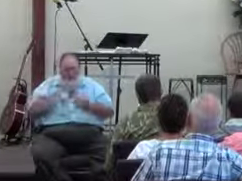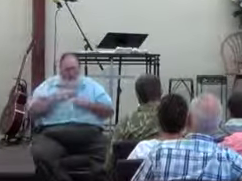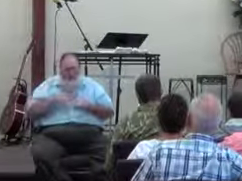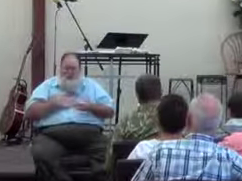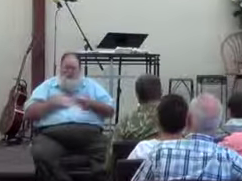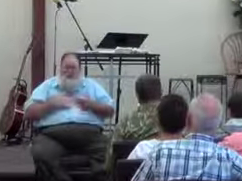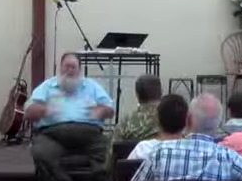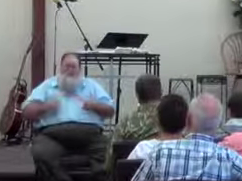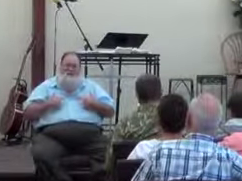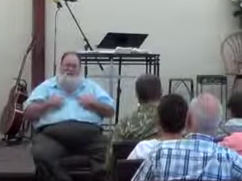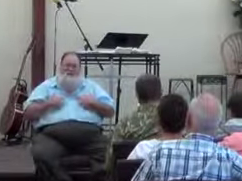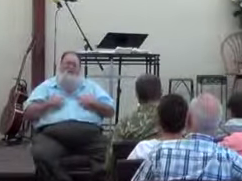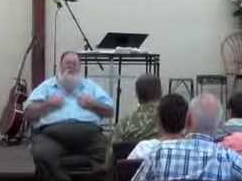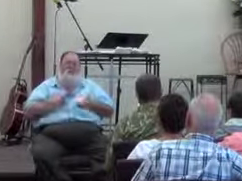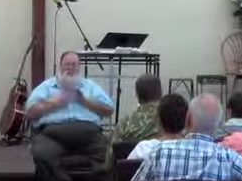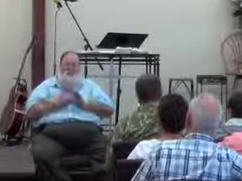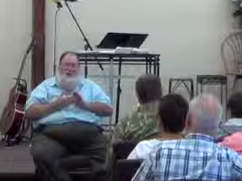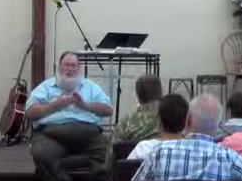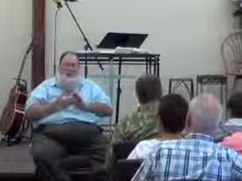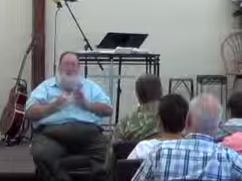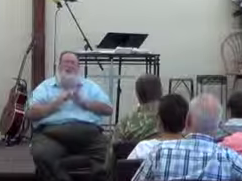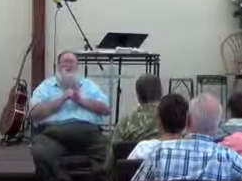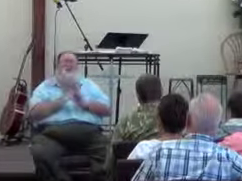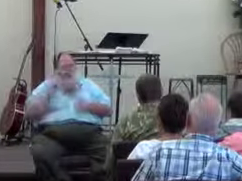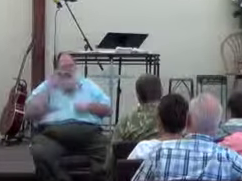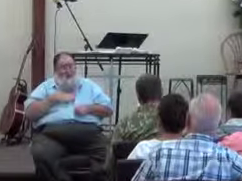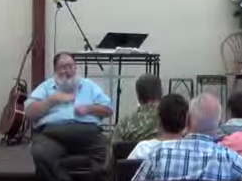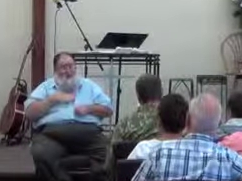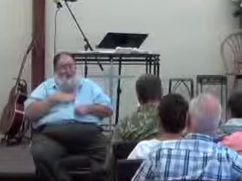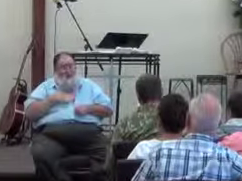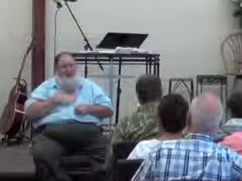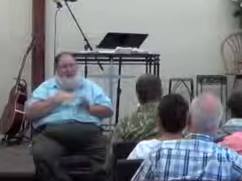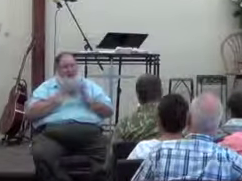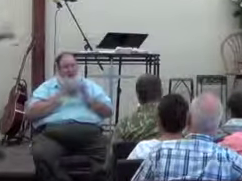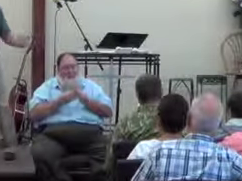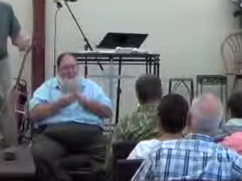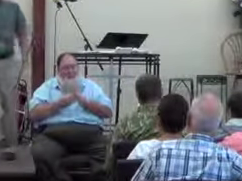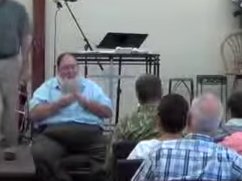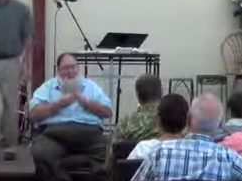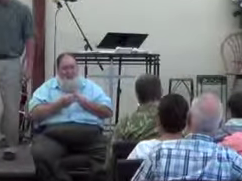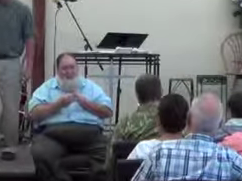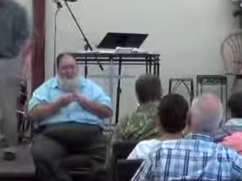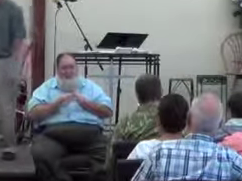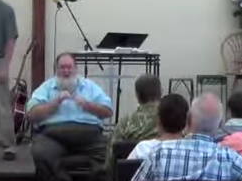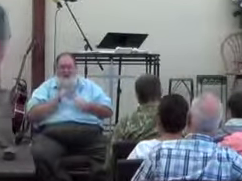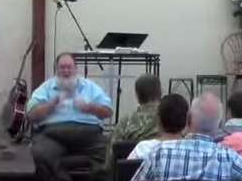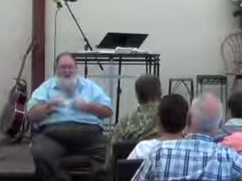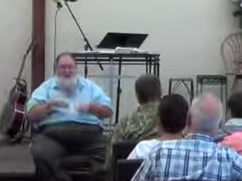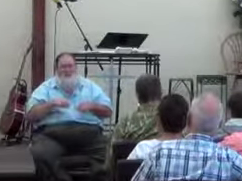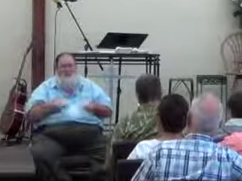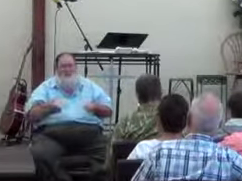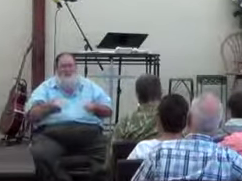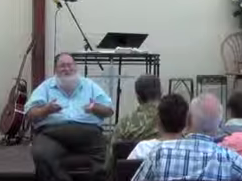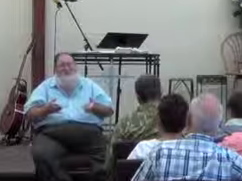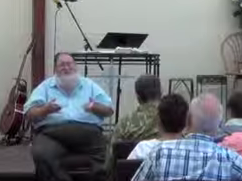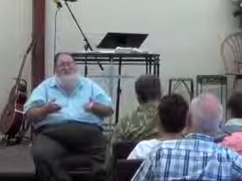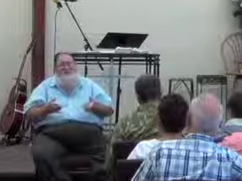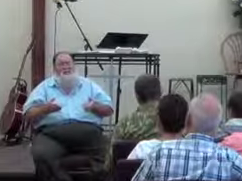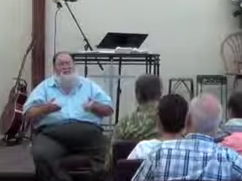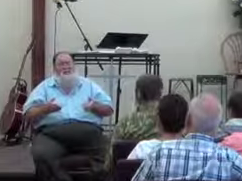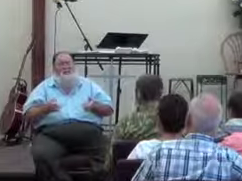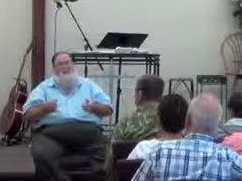example to my family, because I don't want them to make the same mistakes I did. I want them to see the save mark, not the one that was running around